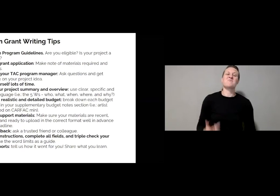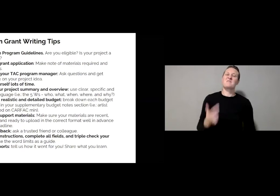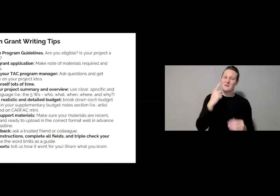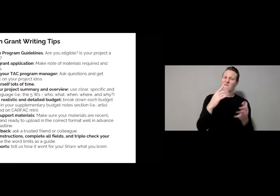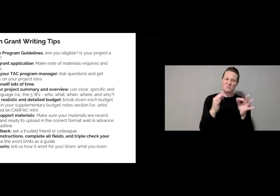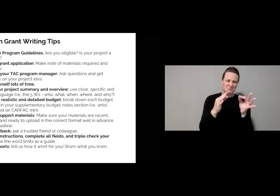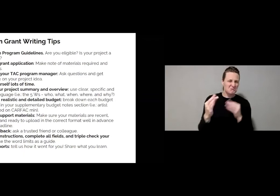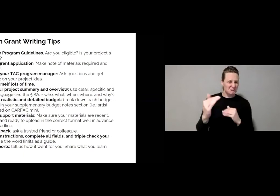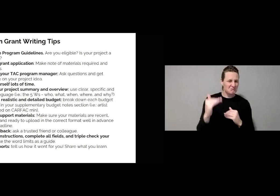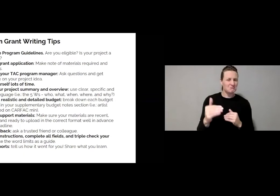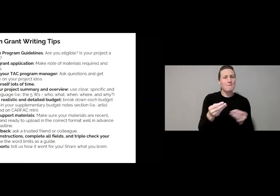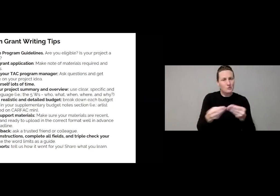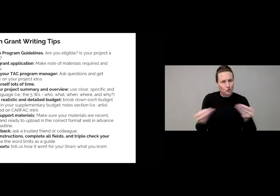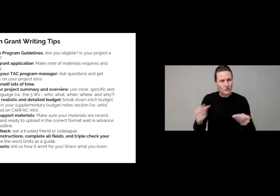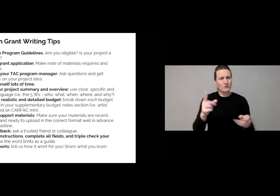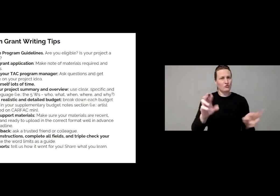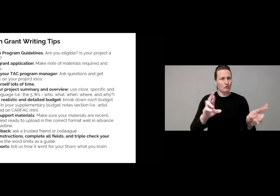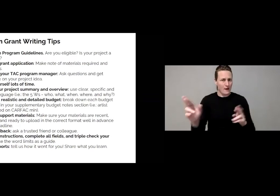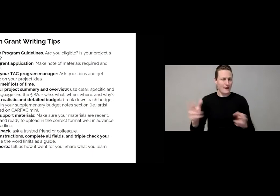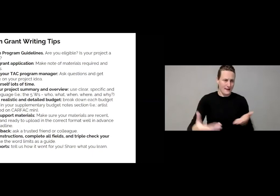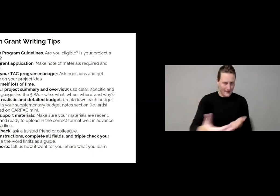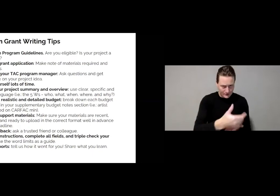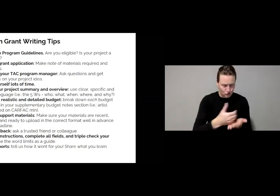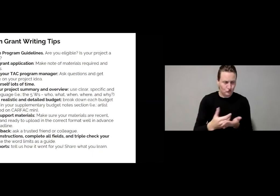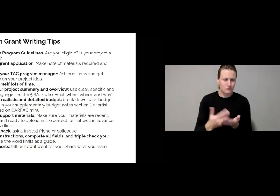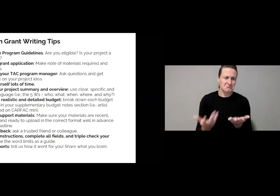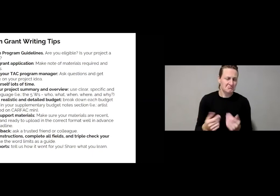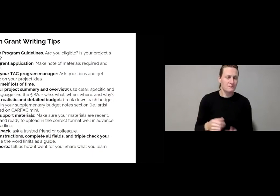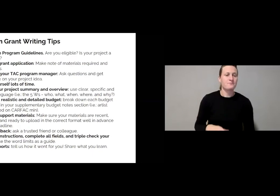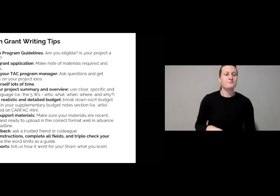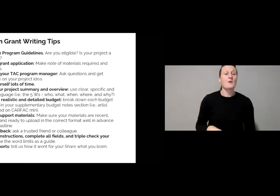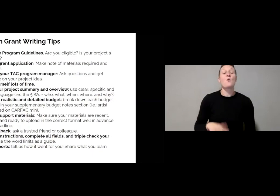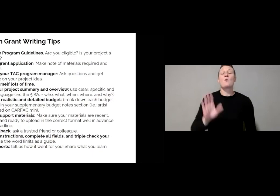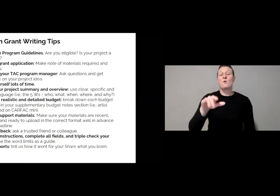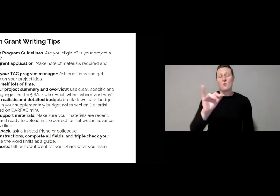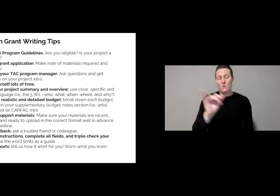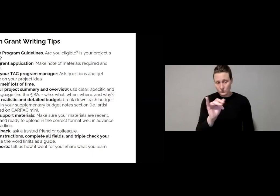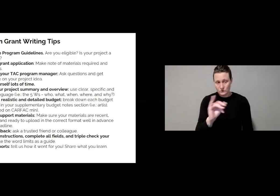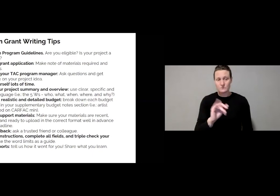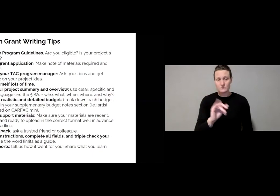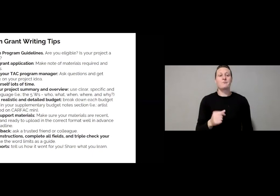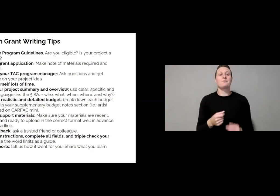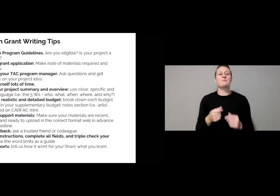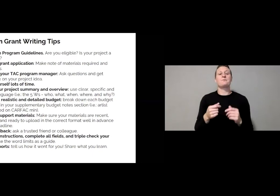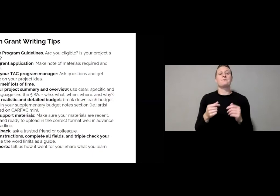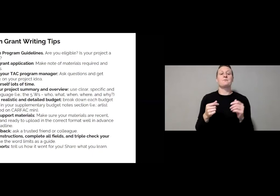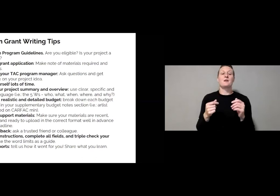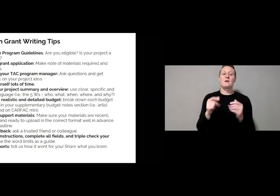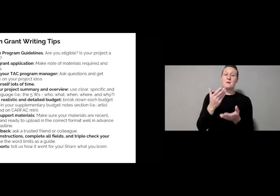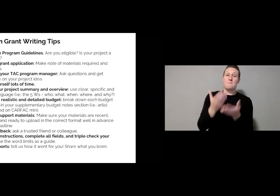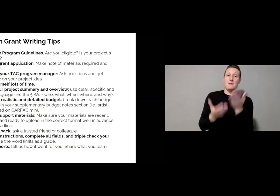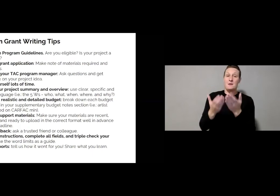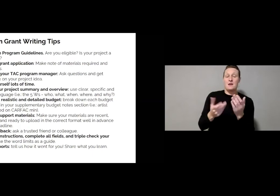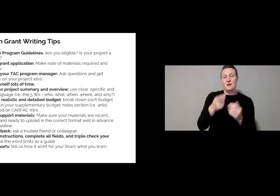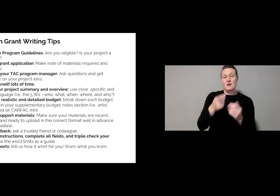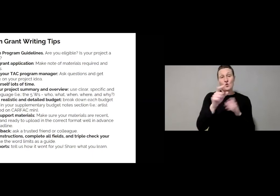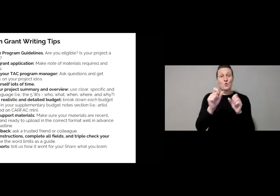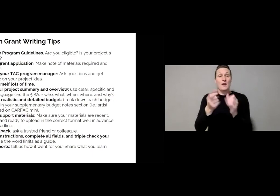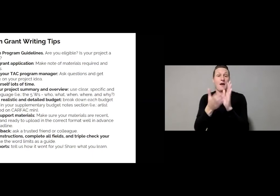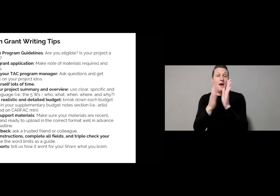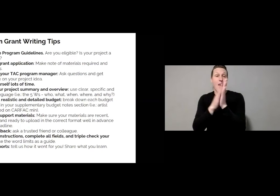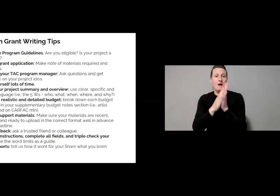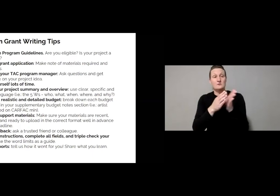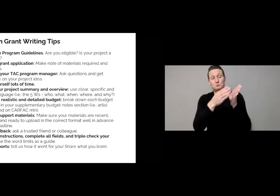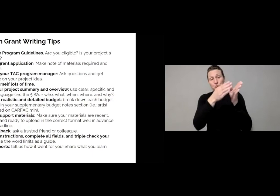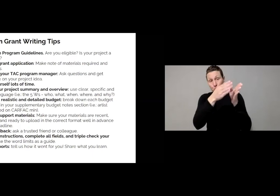Getting feedback is really helpful. If you could just ask a friend or a colleague, maybe even someone who isn't in the arts, that's always really helpful. And